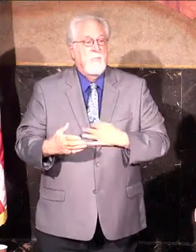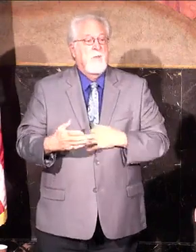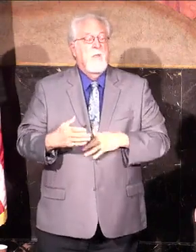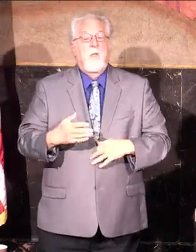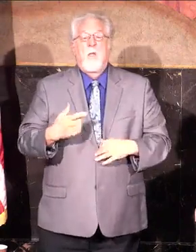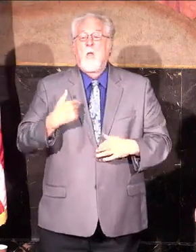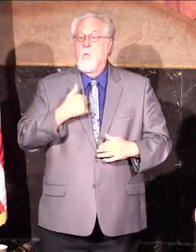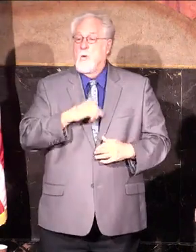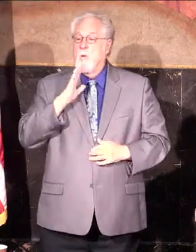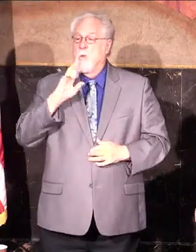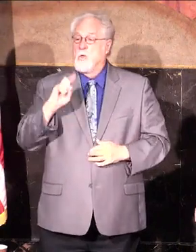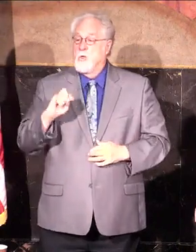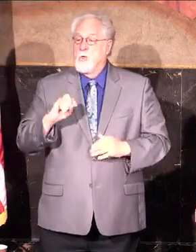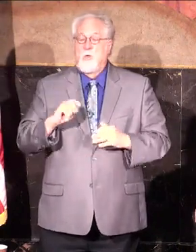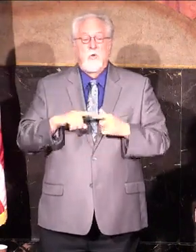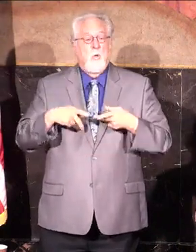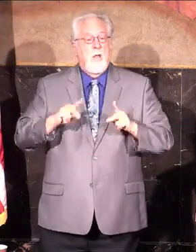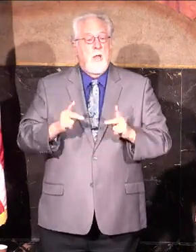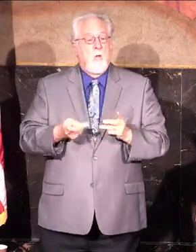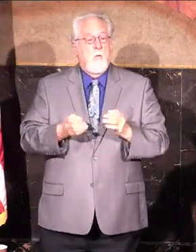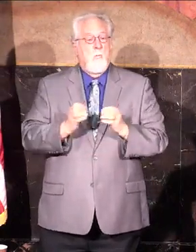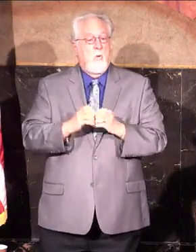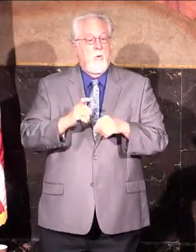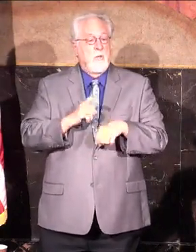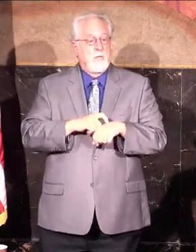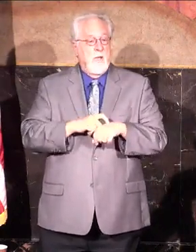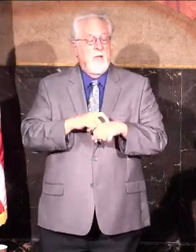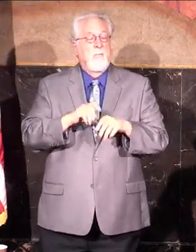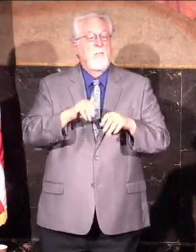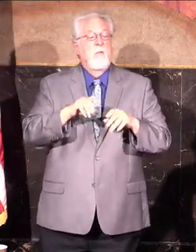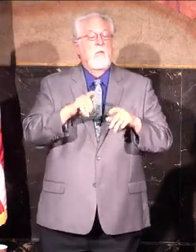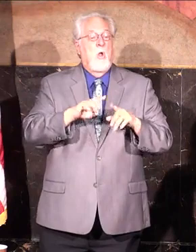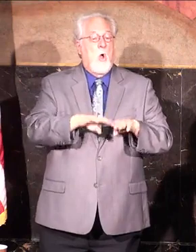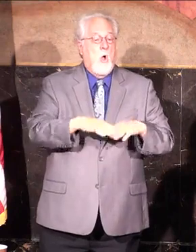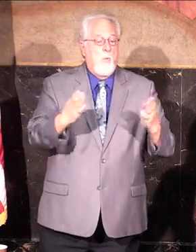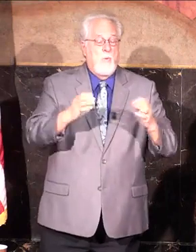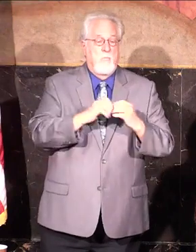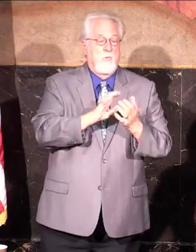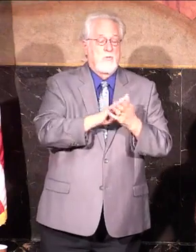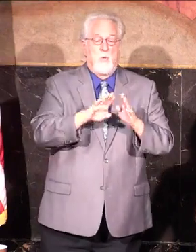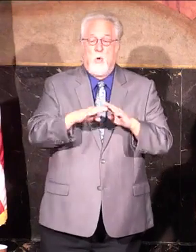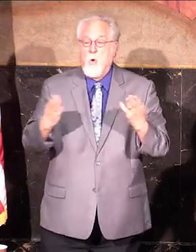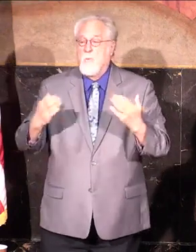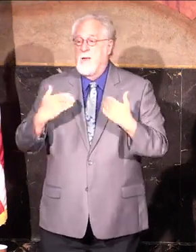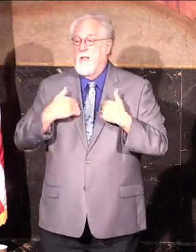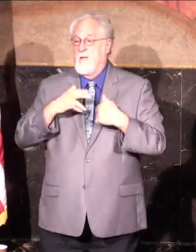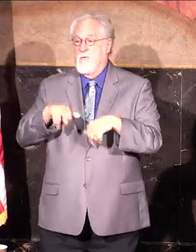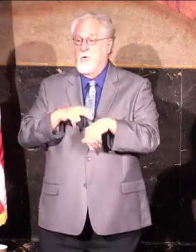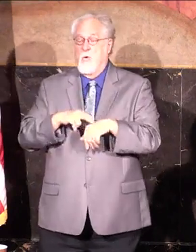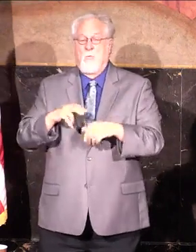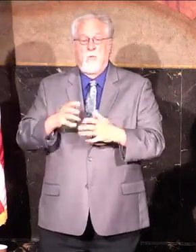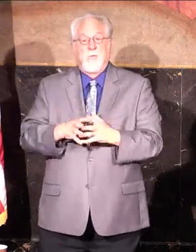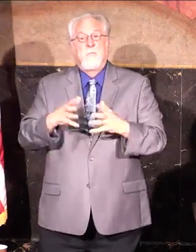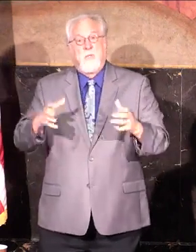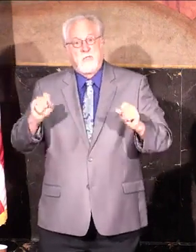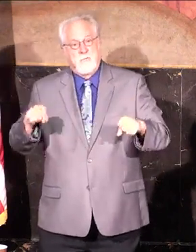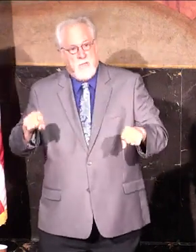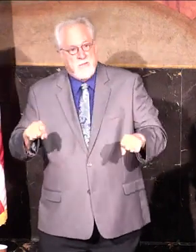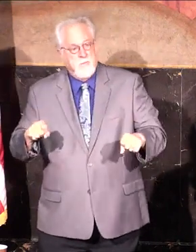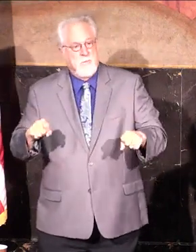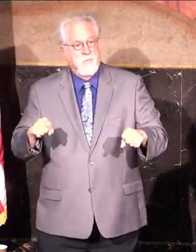a way that will allow us to have more of our economy open, more of our schools open, and have as much normalcy as